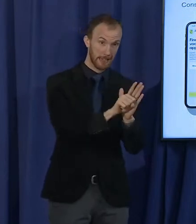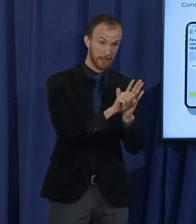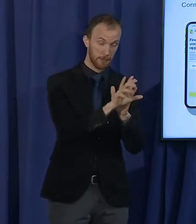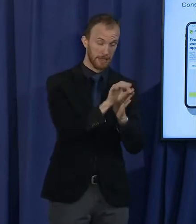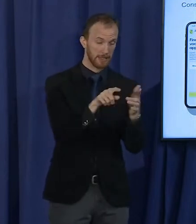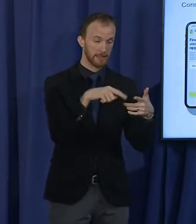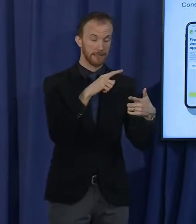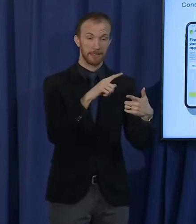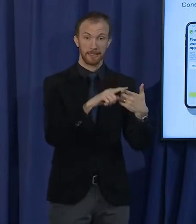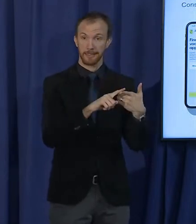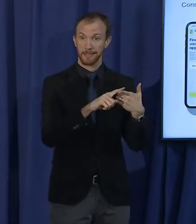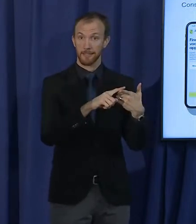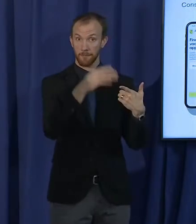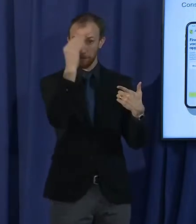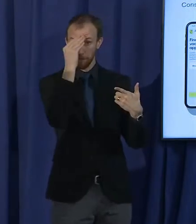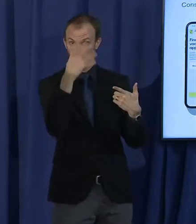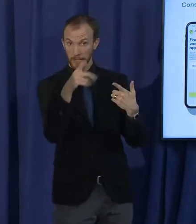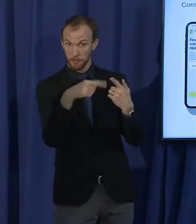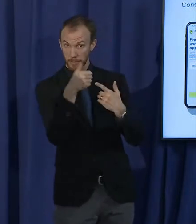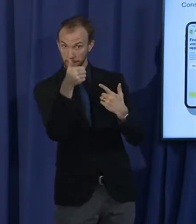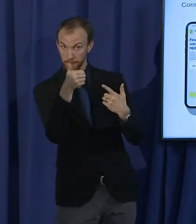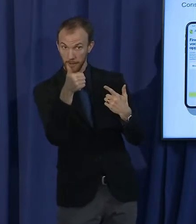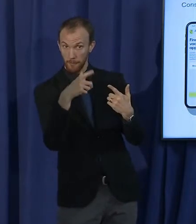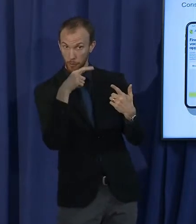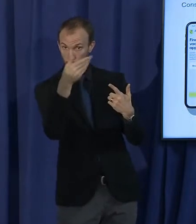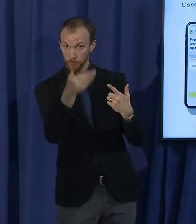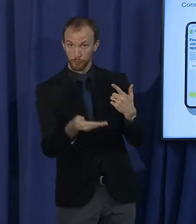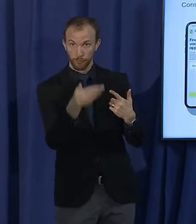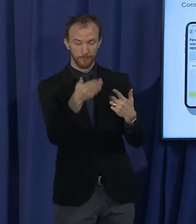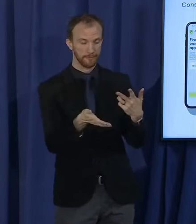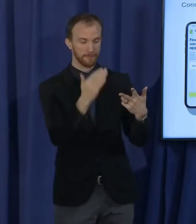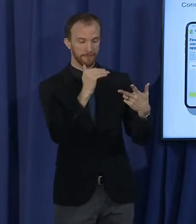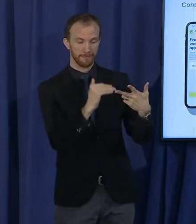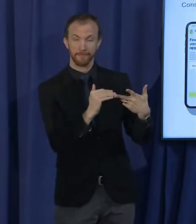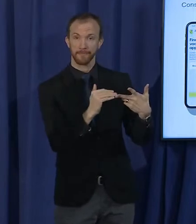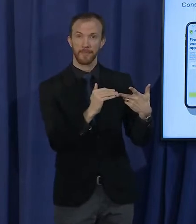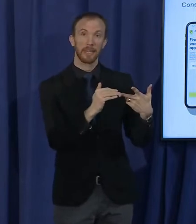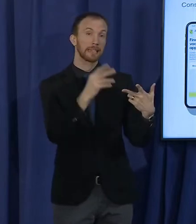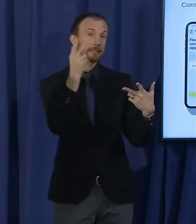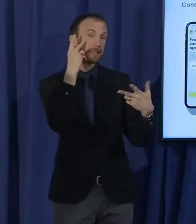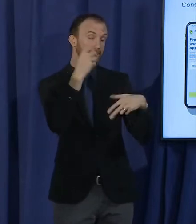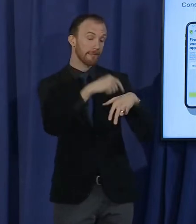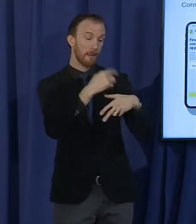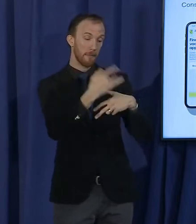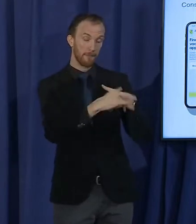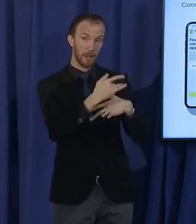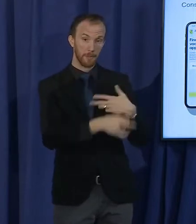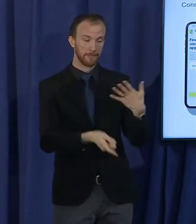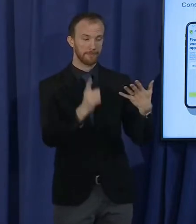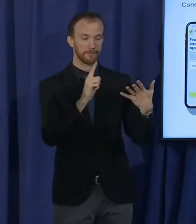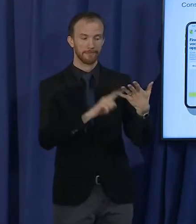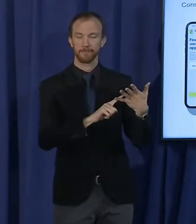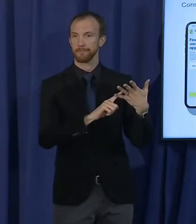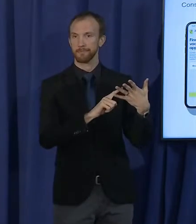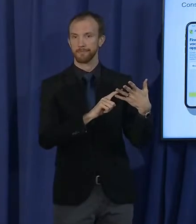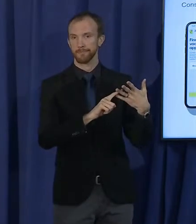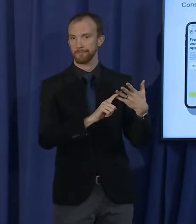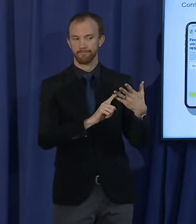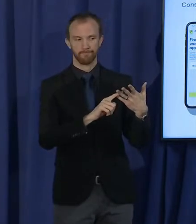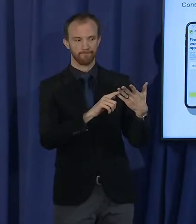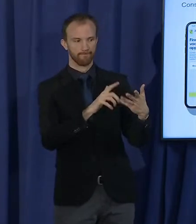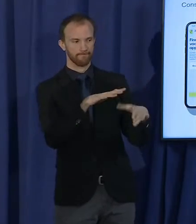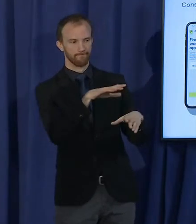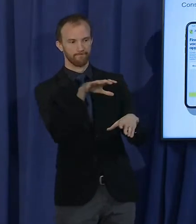enter your eligibility information, then look and see the available times, and then you're able to book. I want